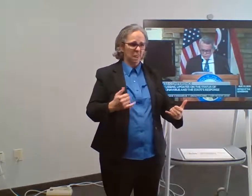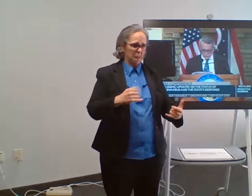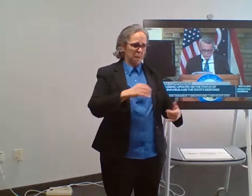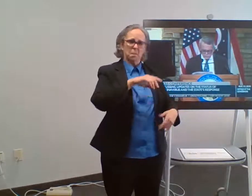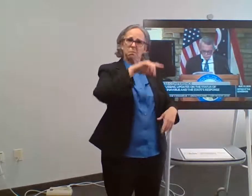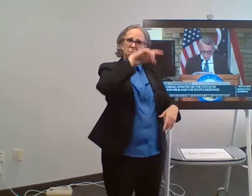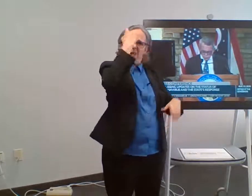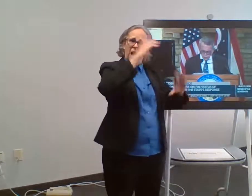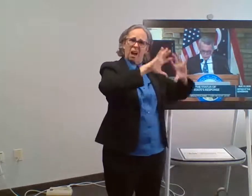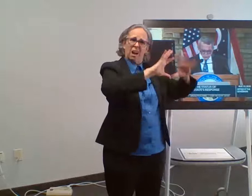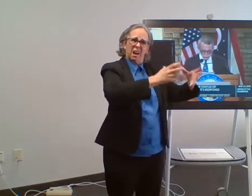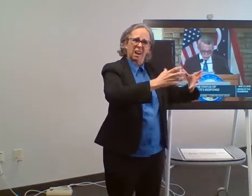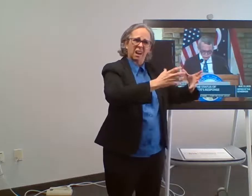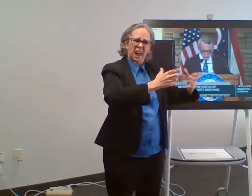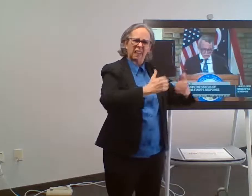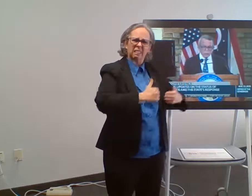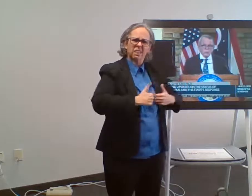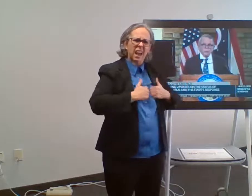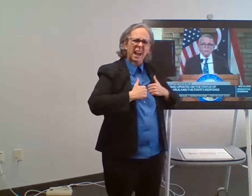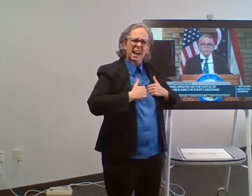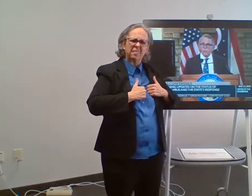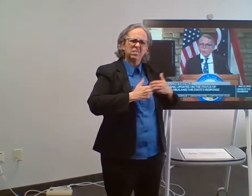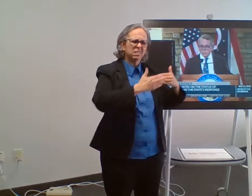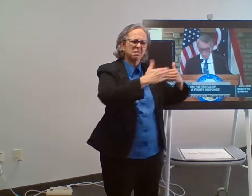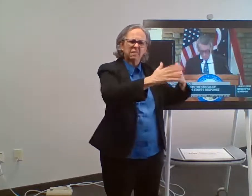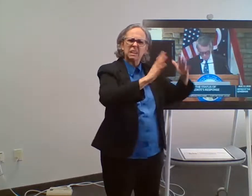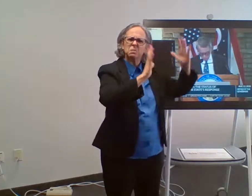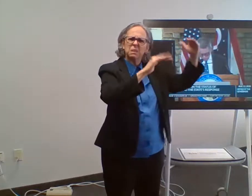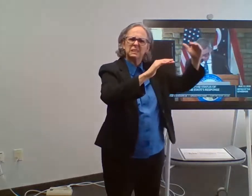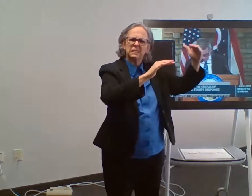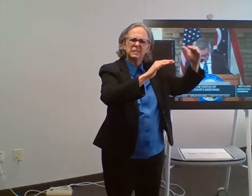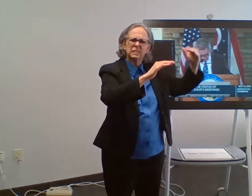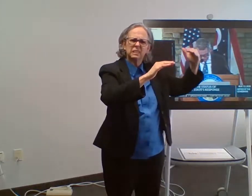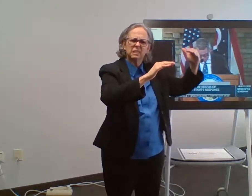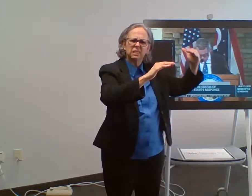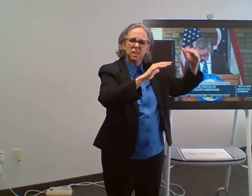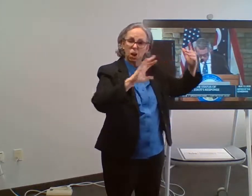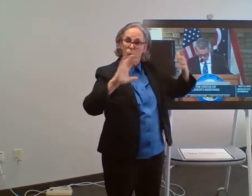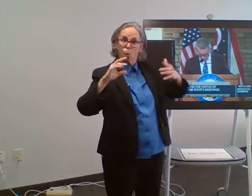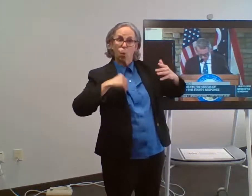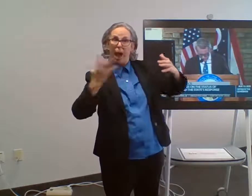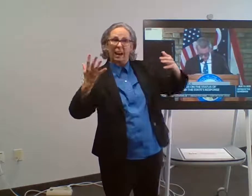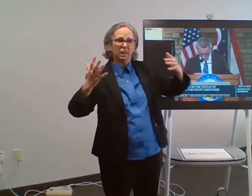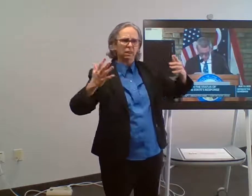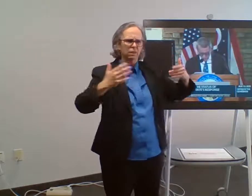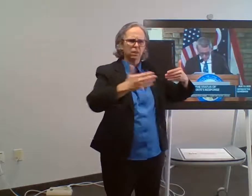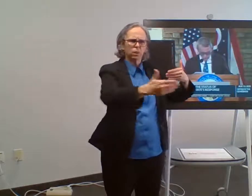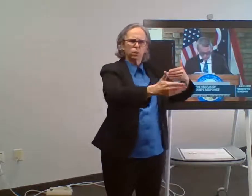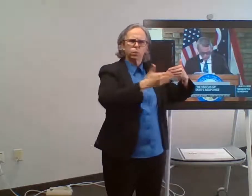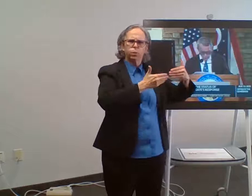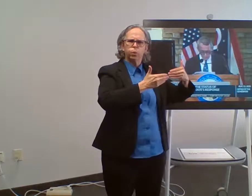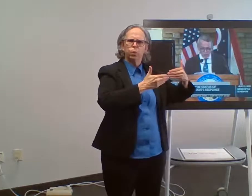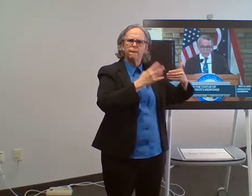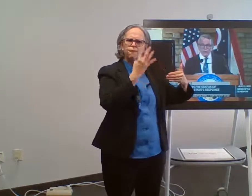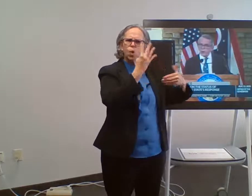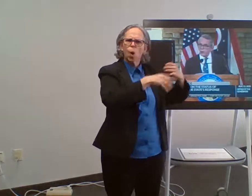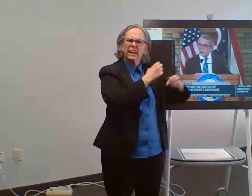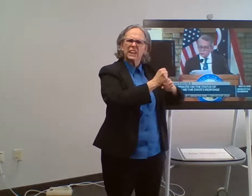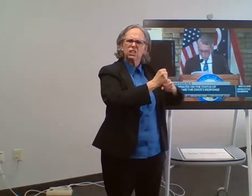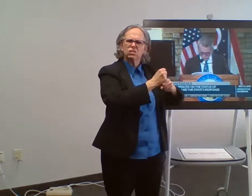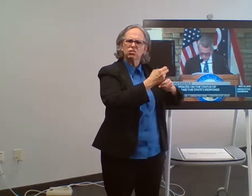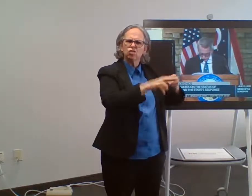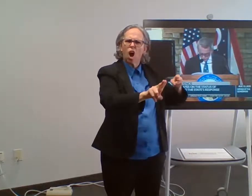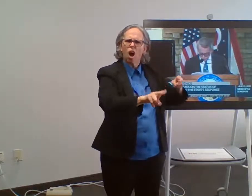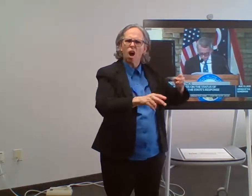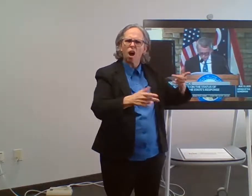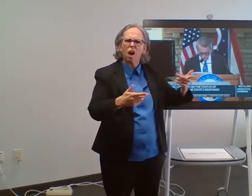is 4 years shorter than of white Ohioans. It's wrong that African American Ohioans have a higher rate